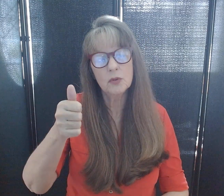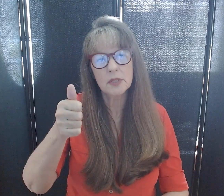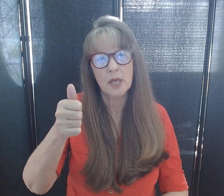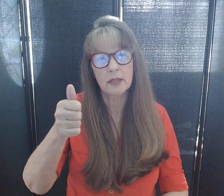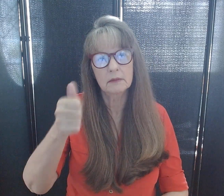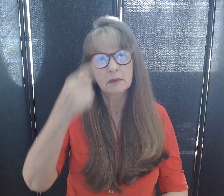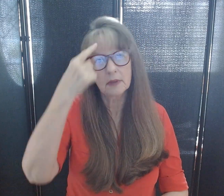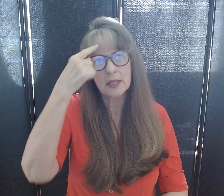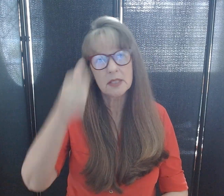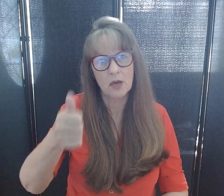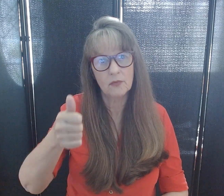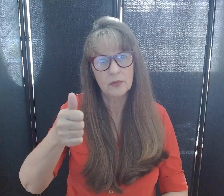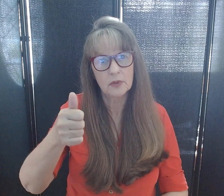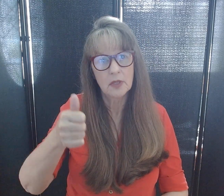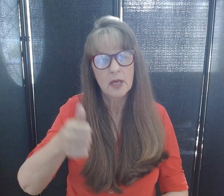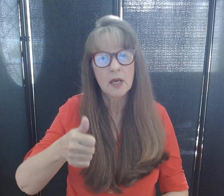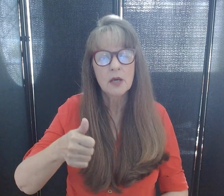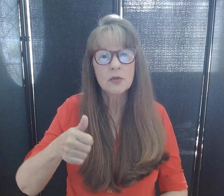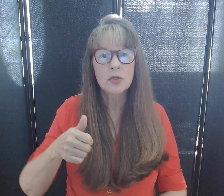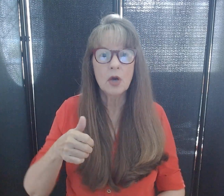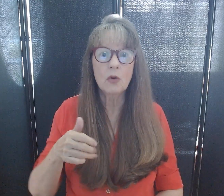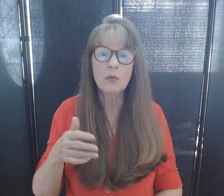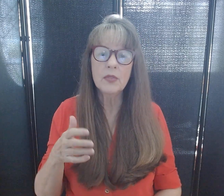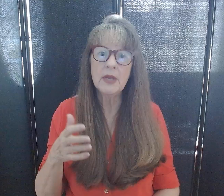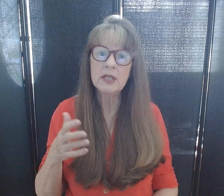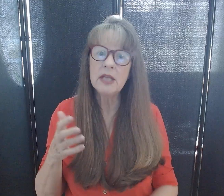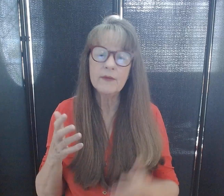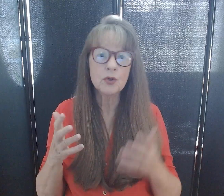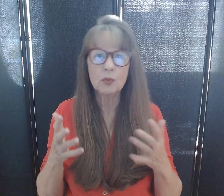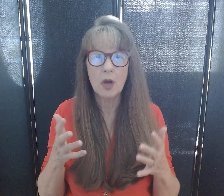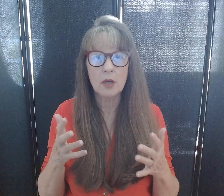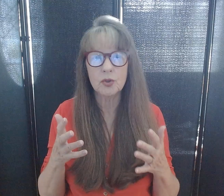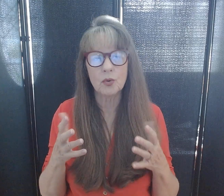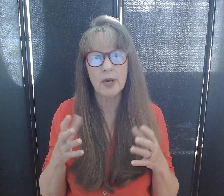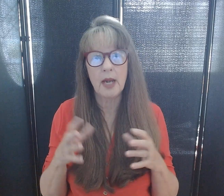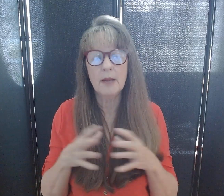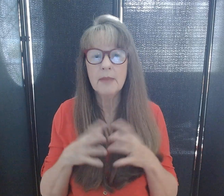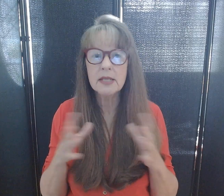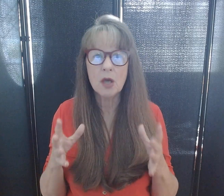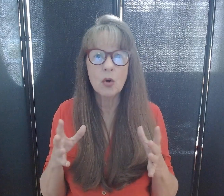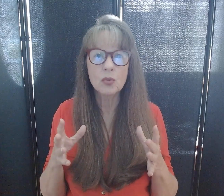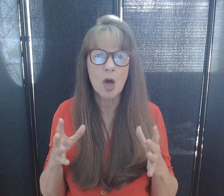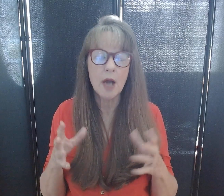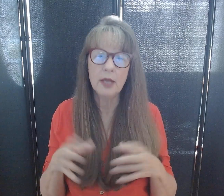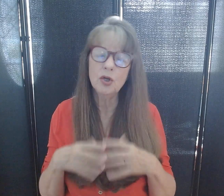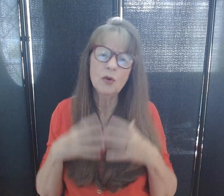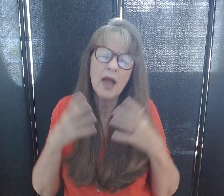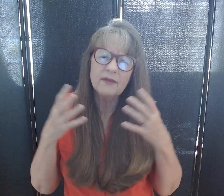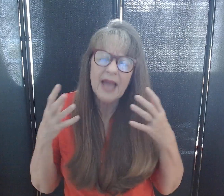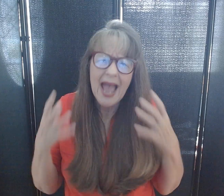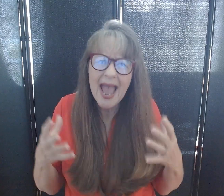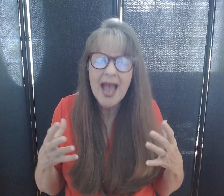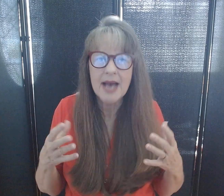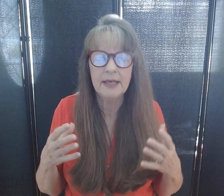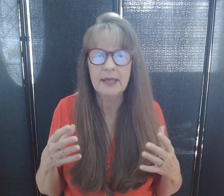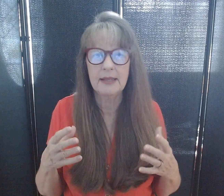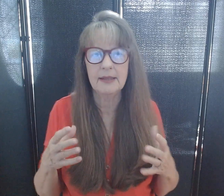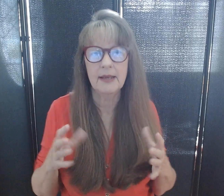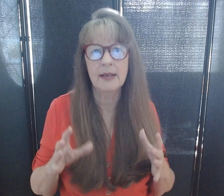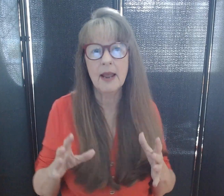decide. Think self. So it's never derogatory, and it means a whole lot, and you don't have to add anything. And I think